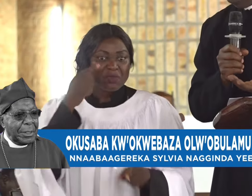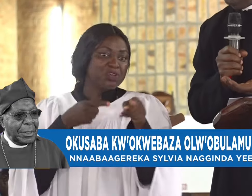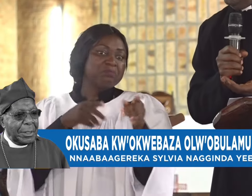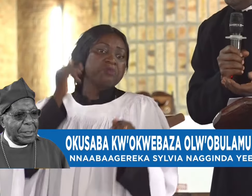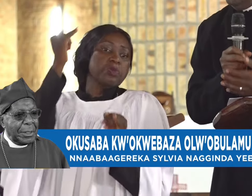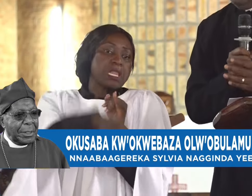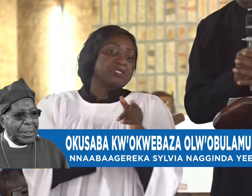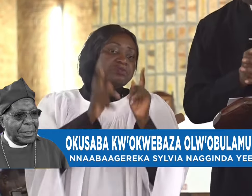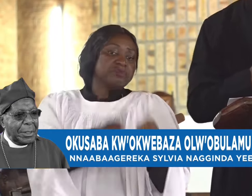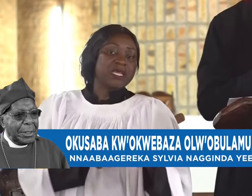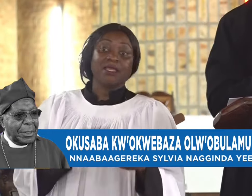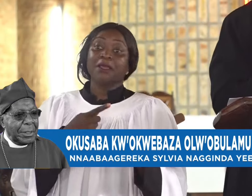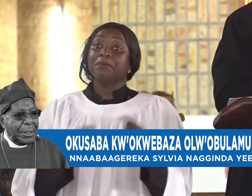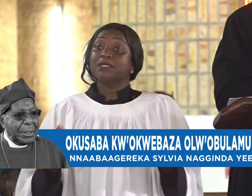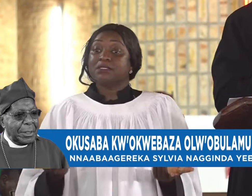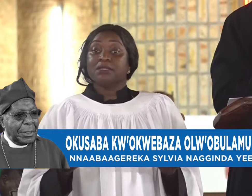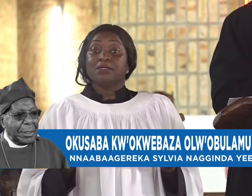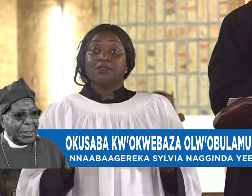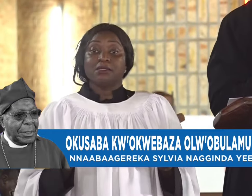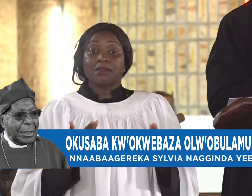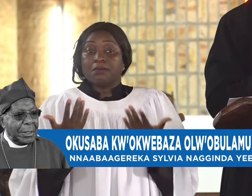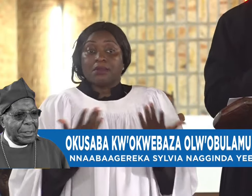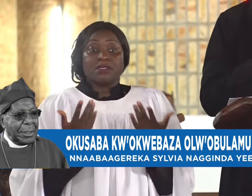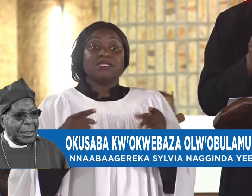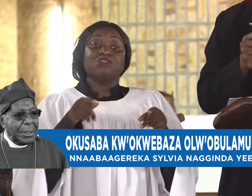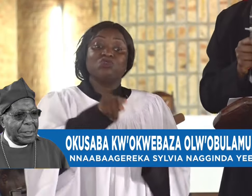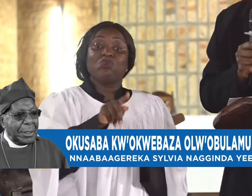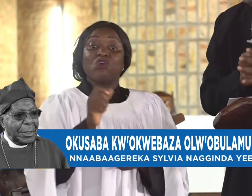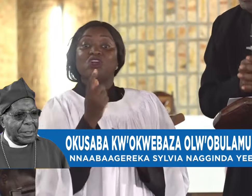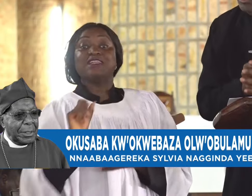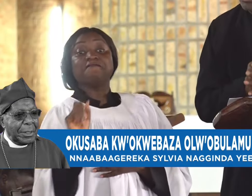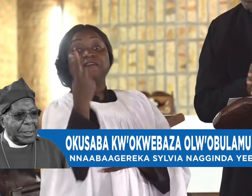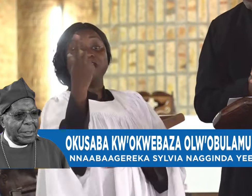one. Yet you are... Obasose busosi.